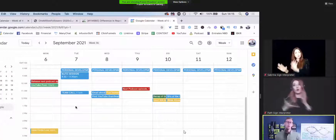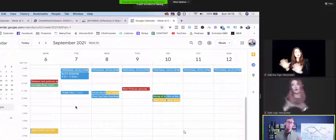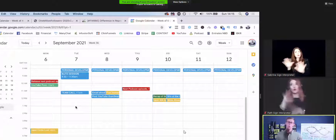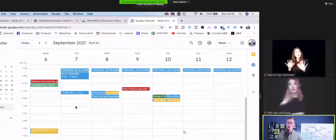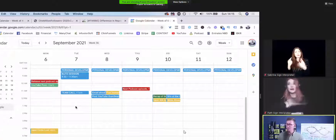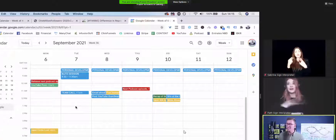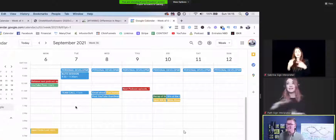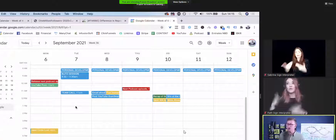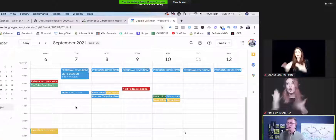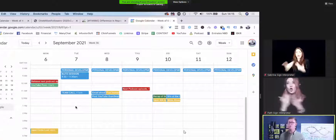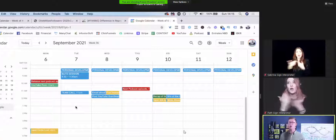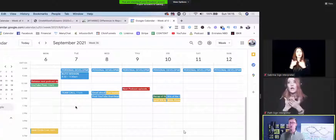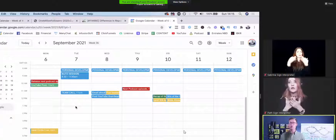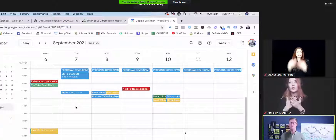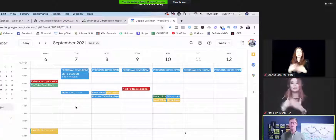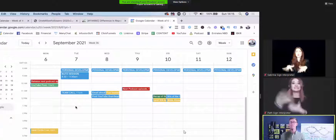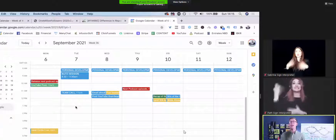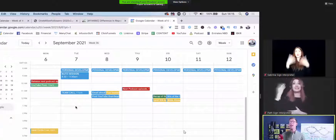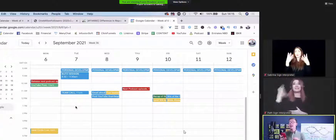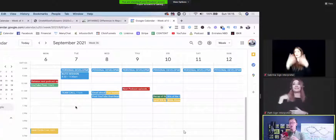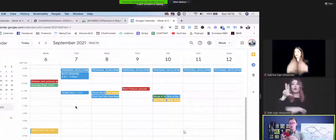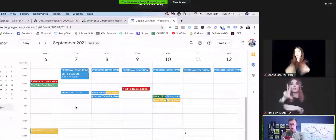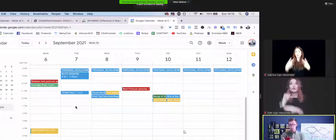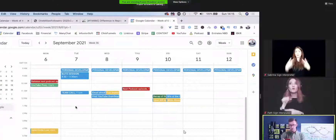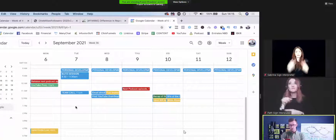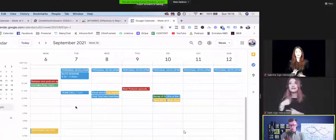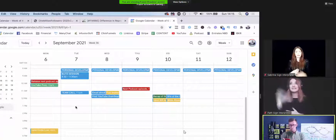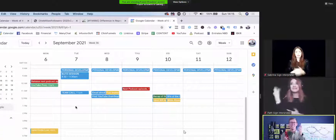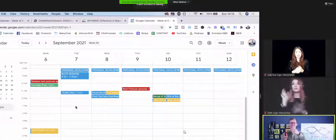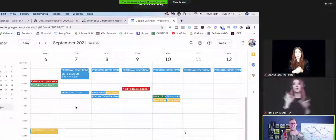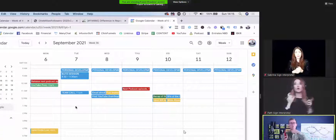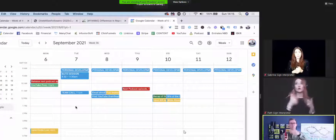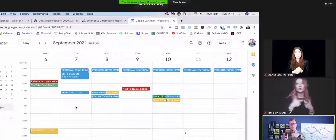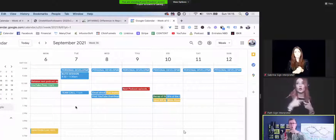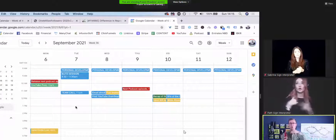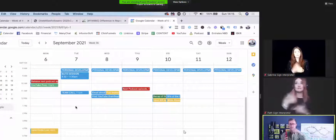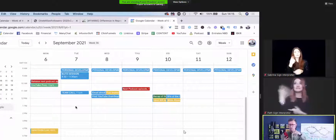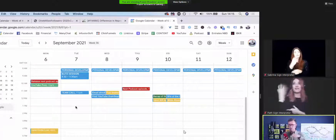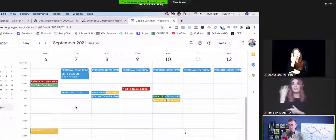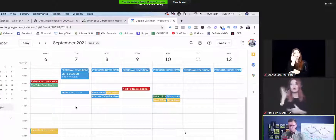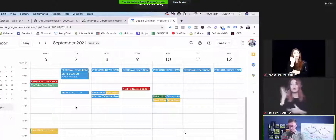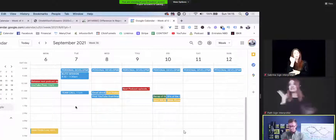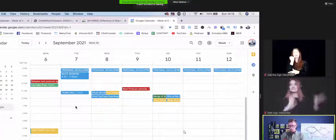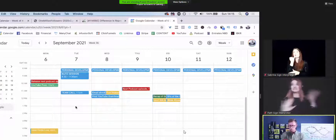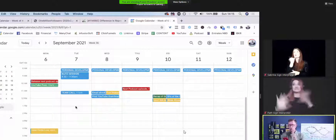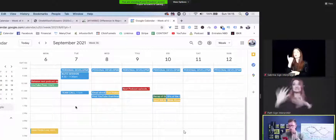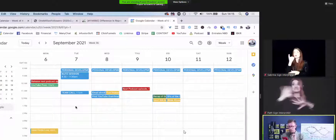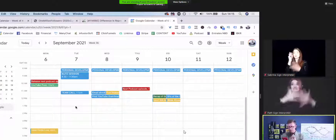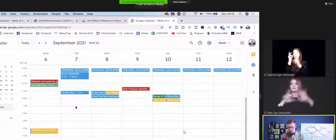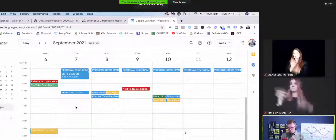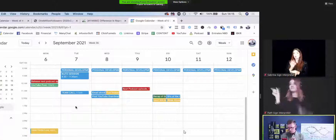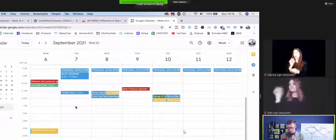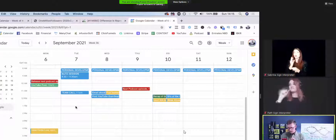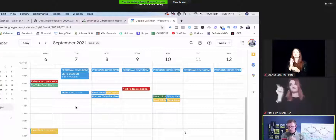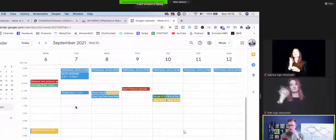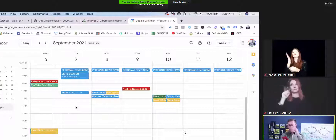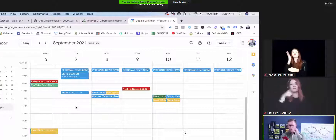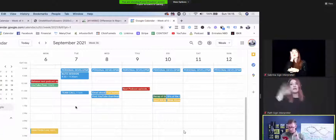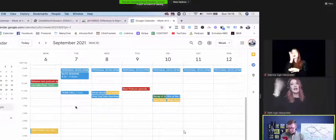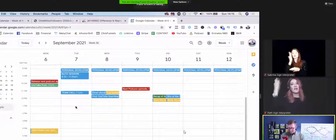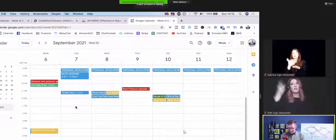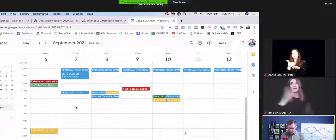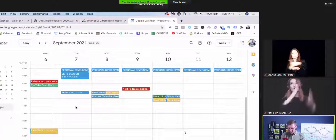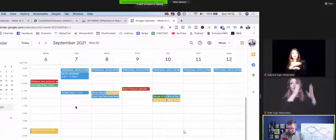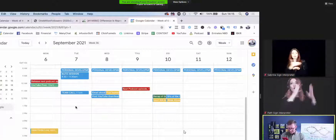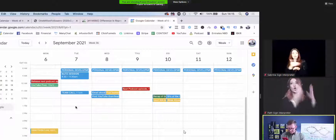well, one of the last things you do before you go to bed is you will go onto your phone because it links with your phone and the desktop. You go onto your phone, you go onto